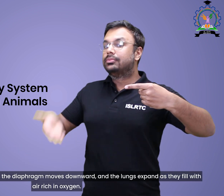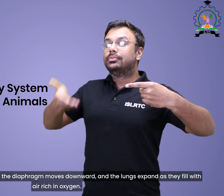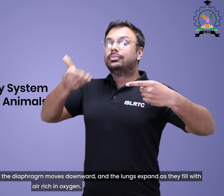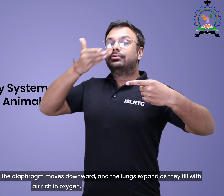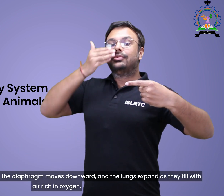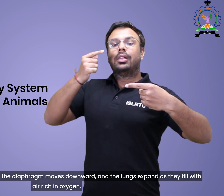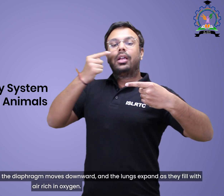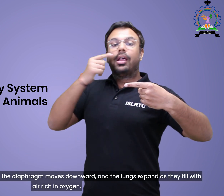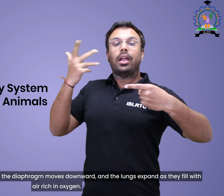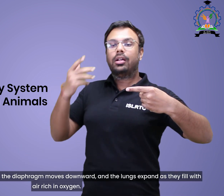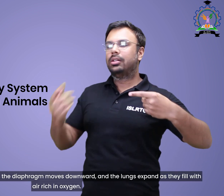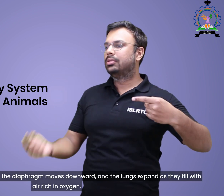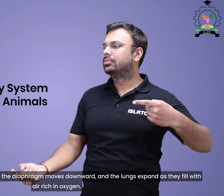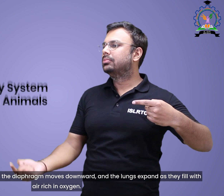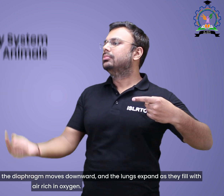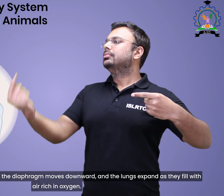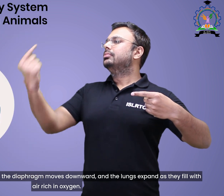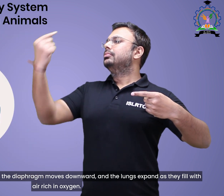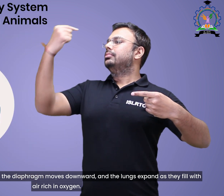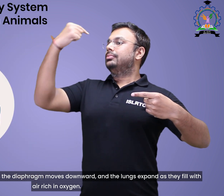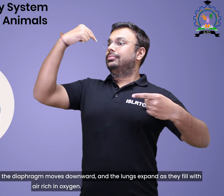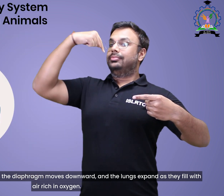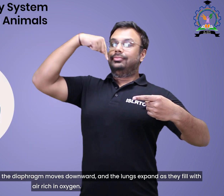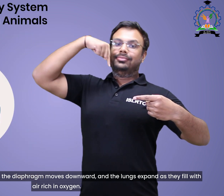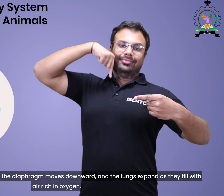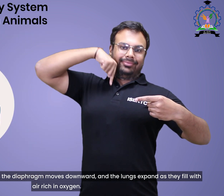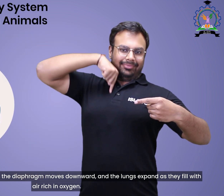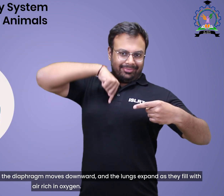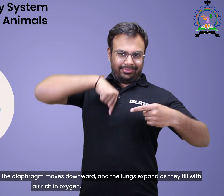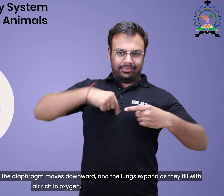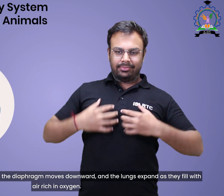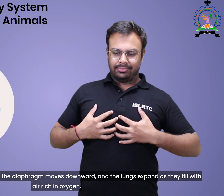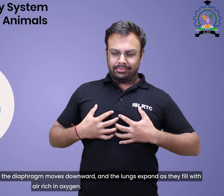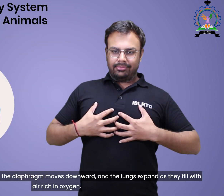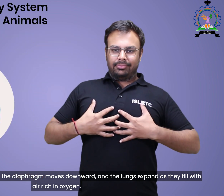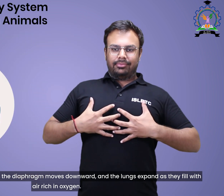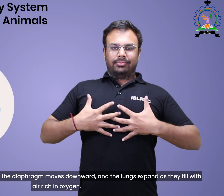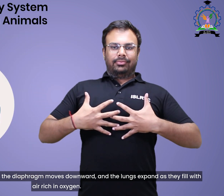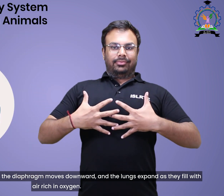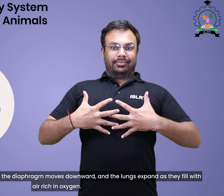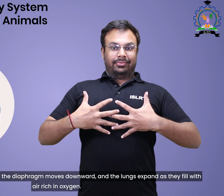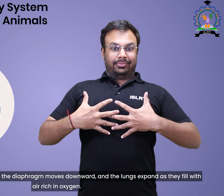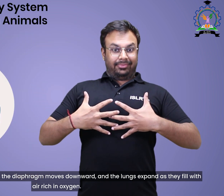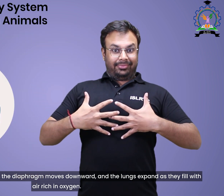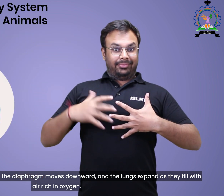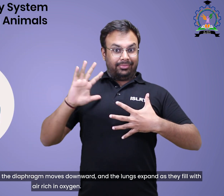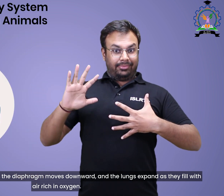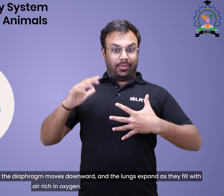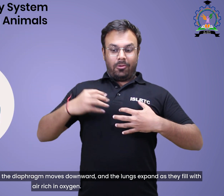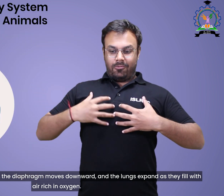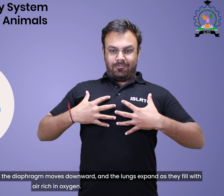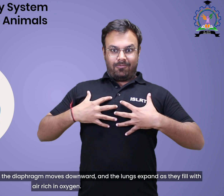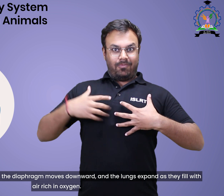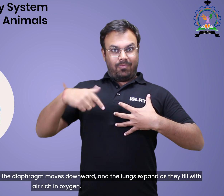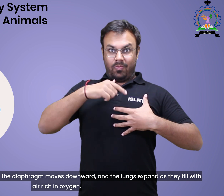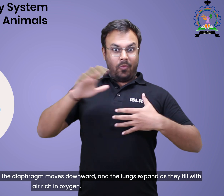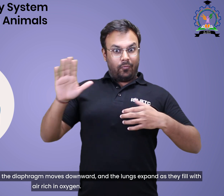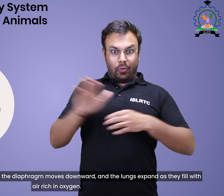Inhalation. When we breathe in, the diaphragm moves downward, and the lungs expand as they fill with air rich in